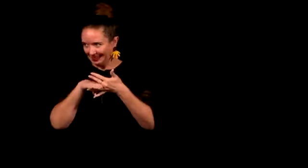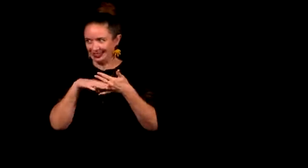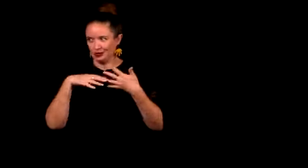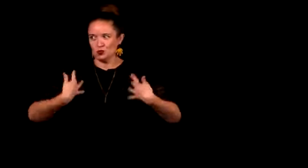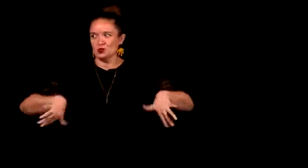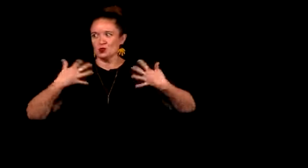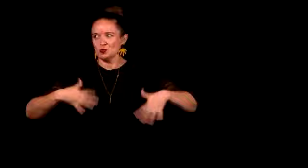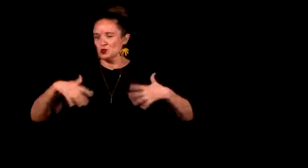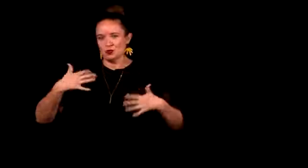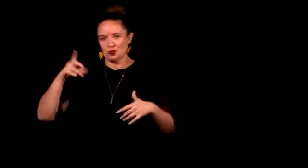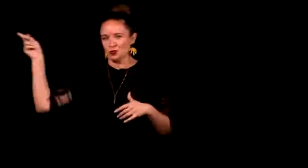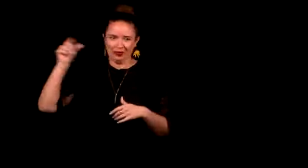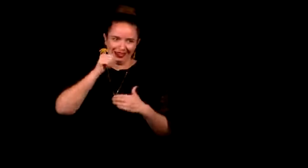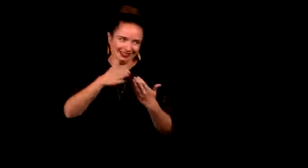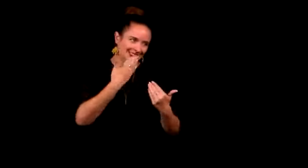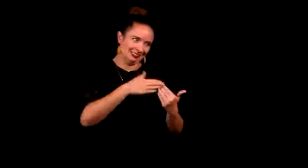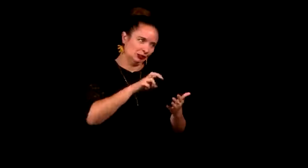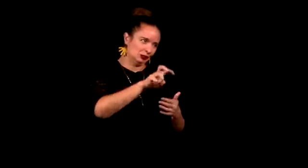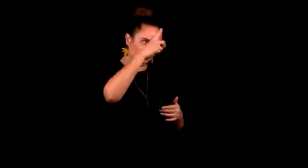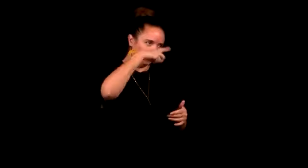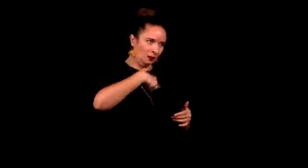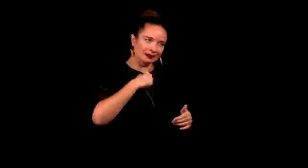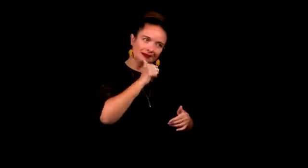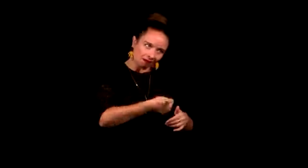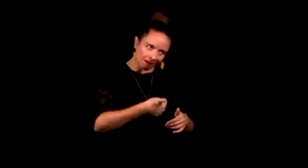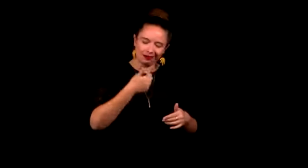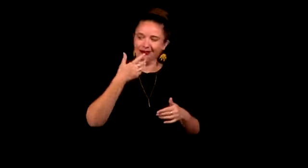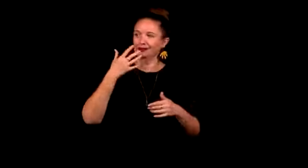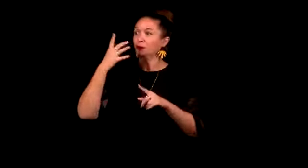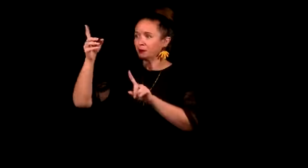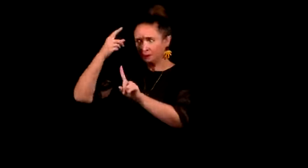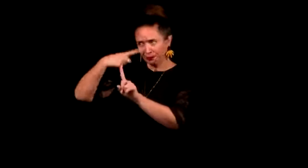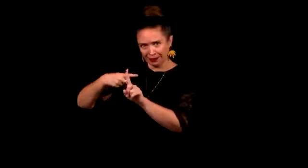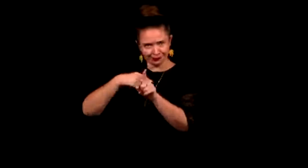you know, I needed a mental health break, of course, because it's not easy.